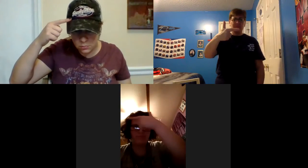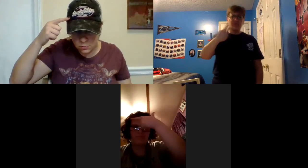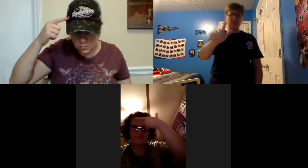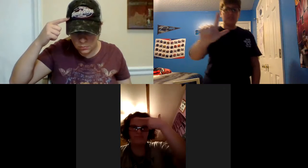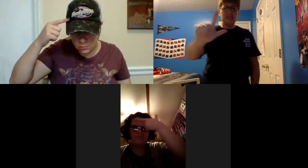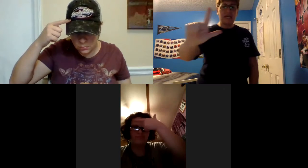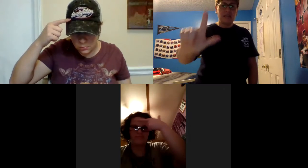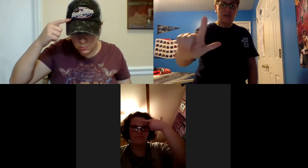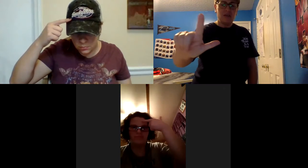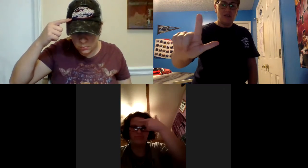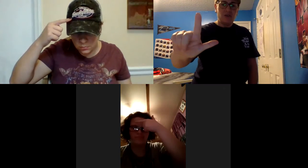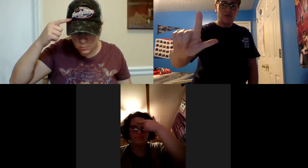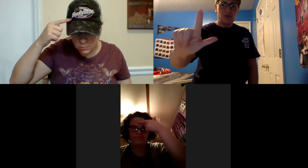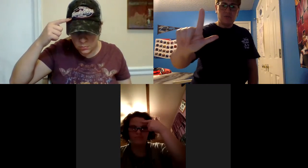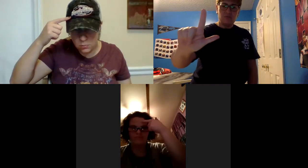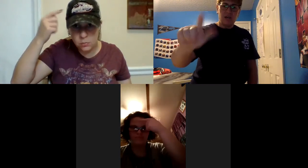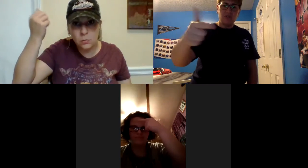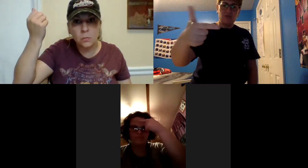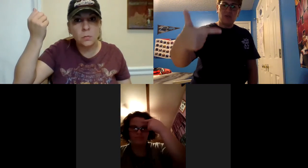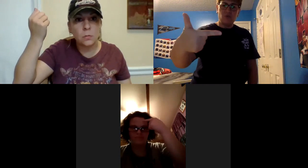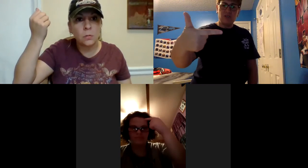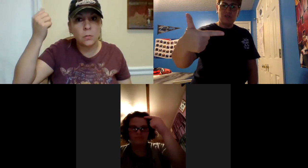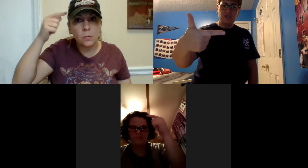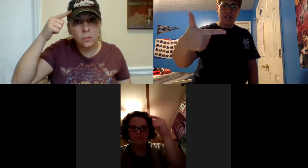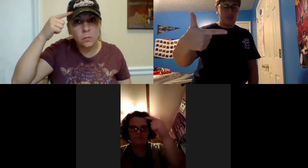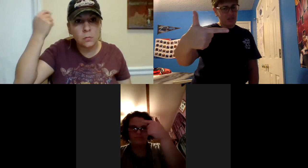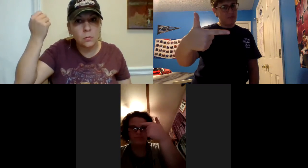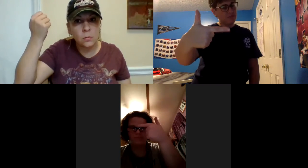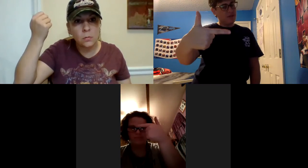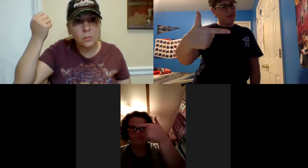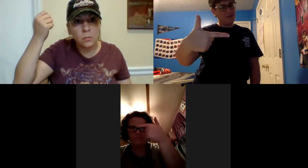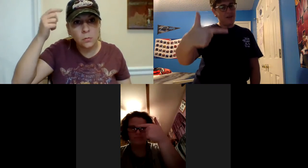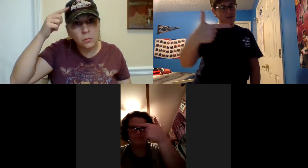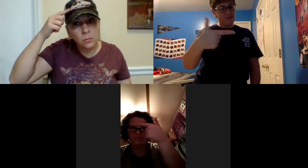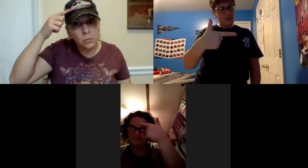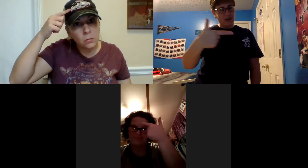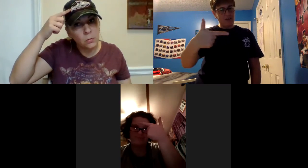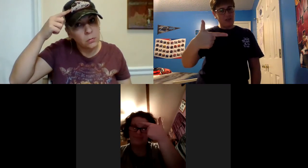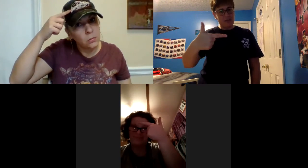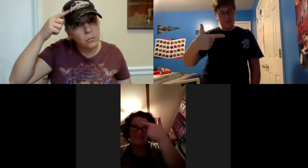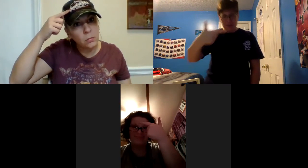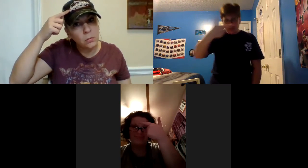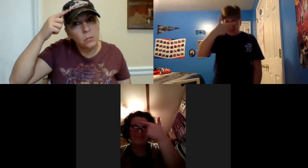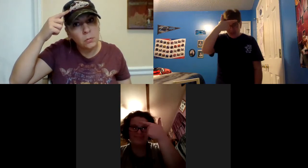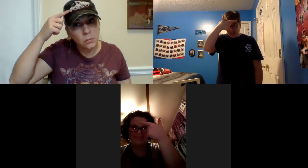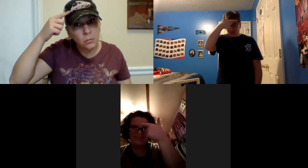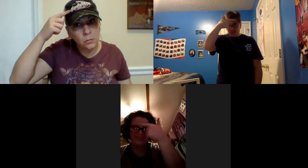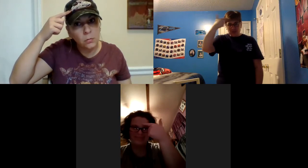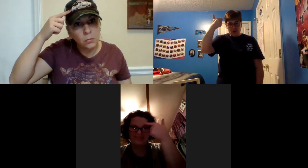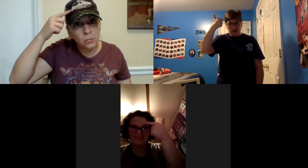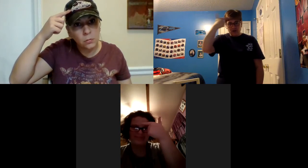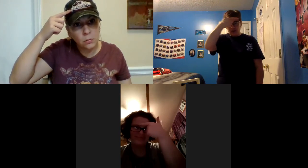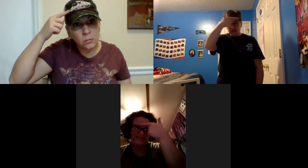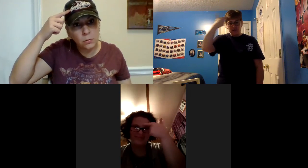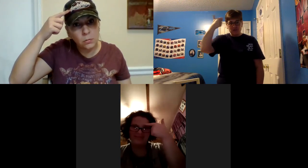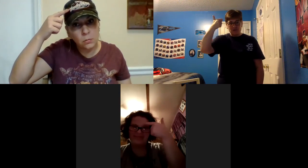Yep. So you're just taking your, I don't know which hand shape, finger out, thumb up, and you're just